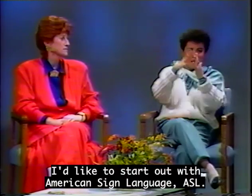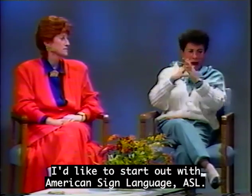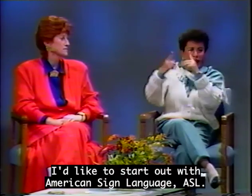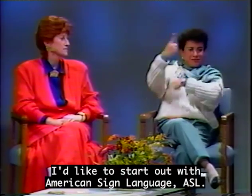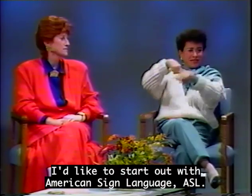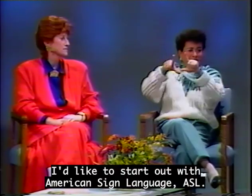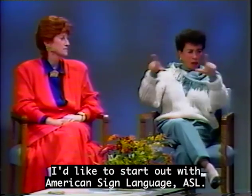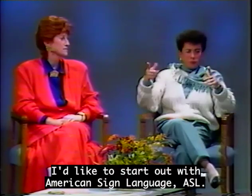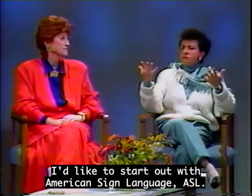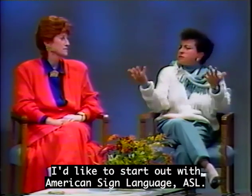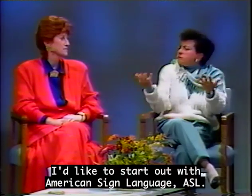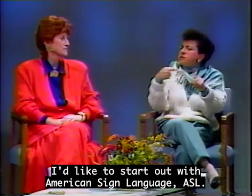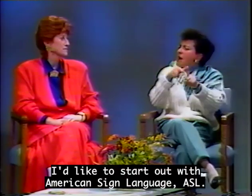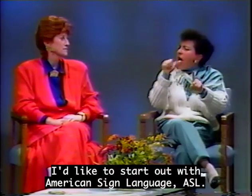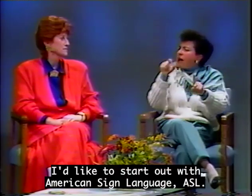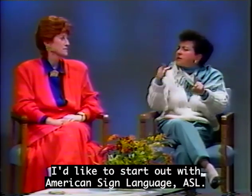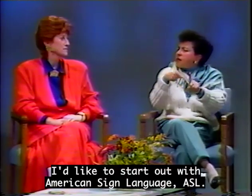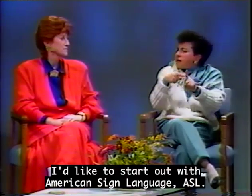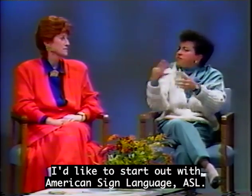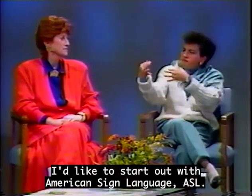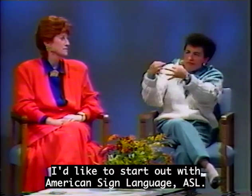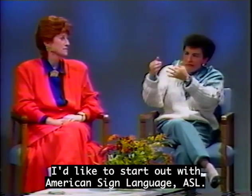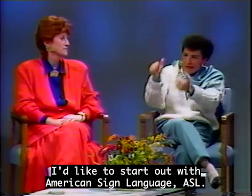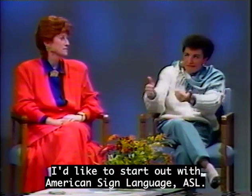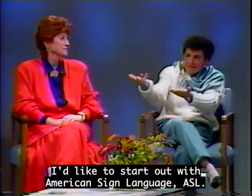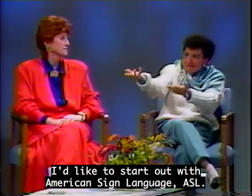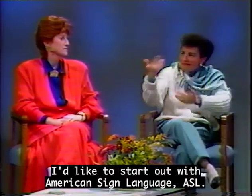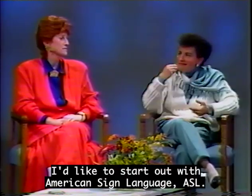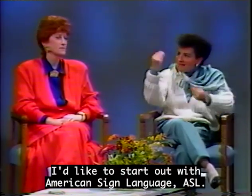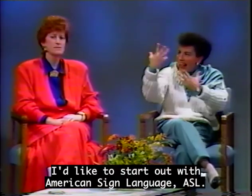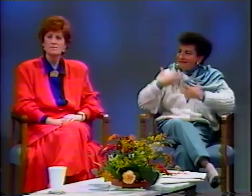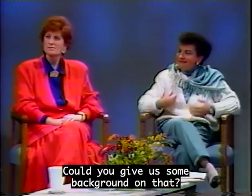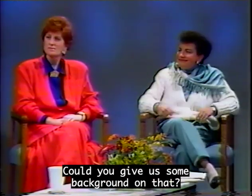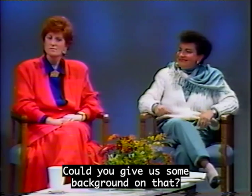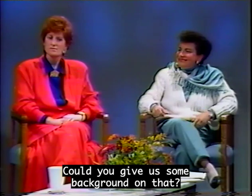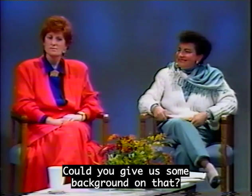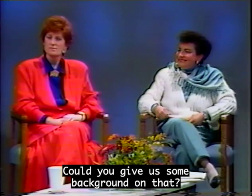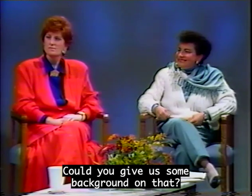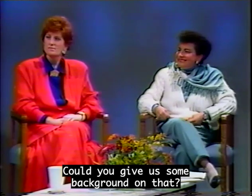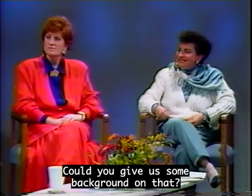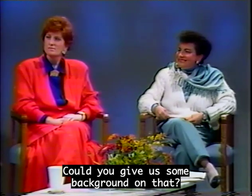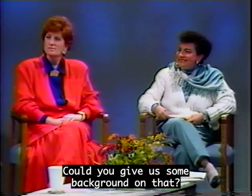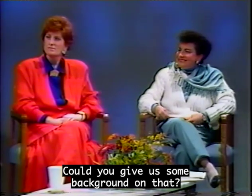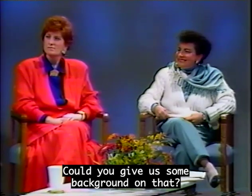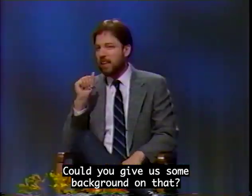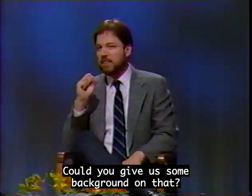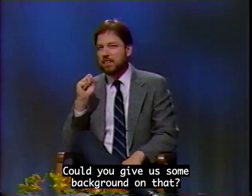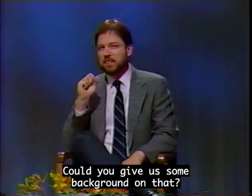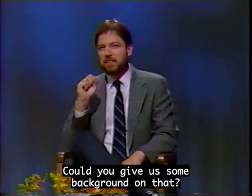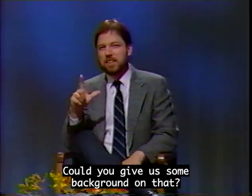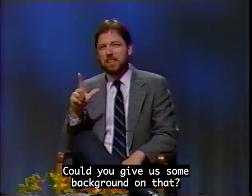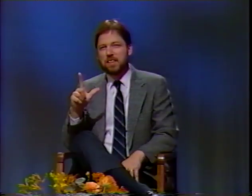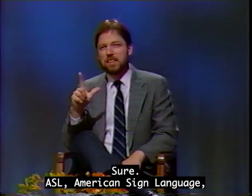I'd like to start out with American Sign Language, ASL. Could you give us some background on that?